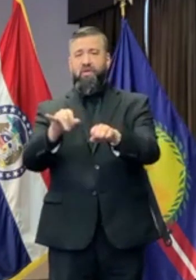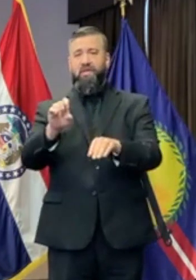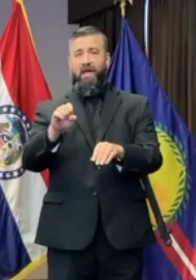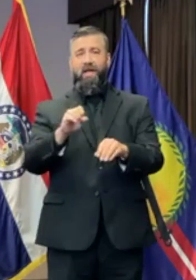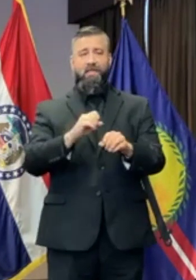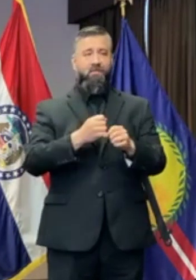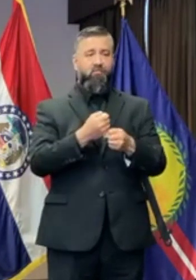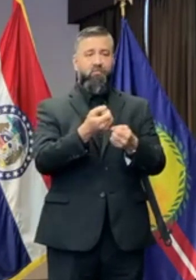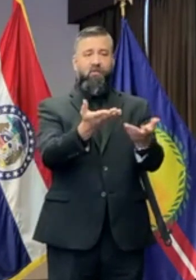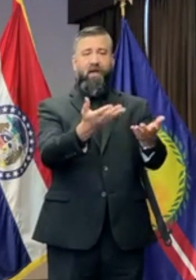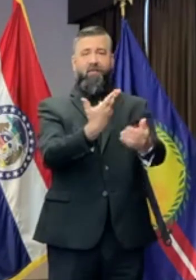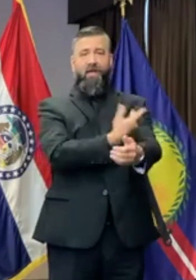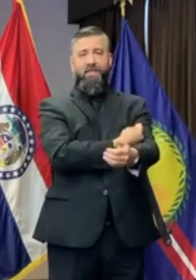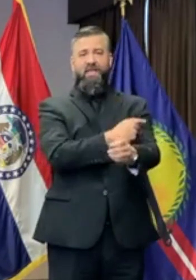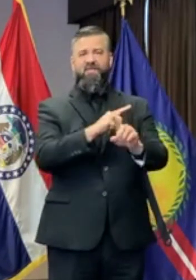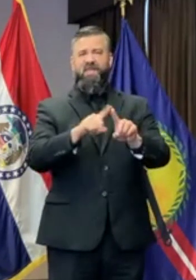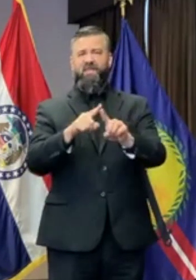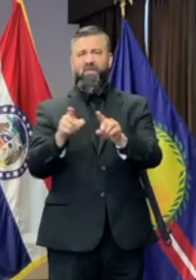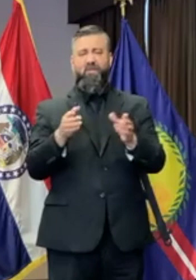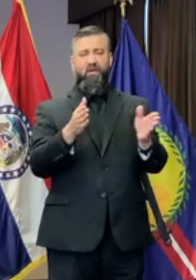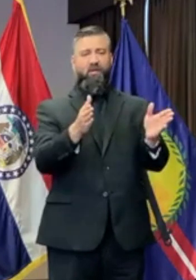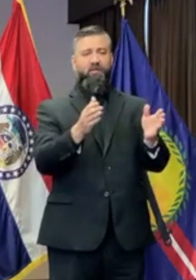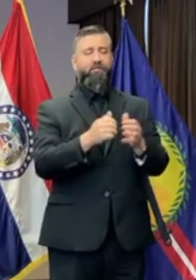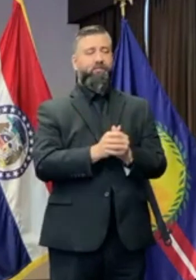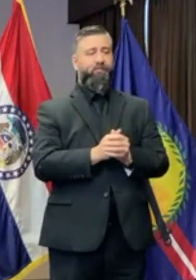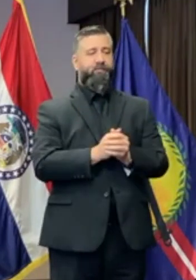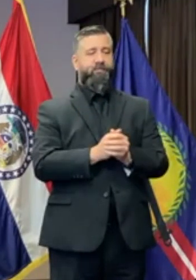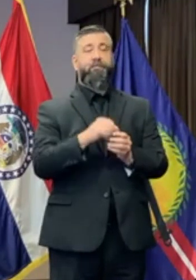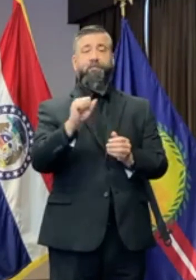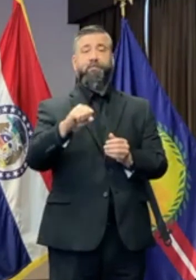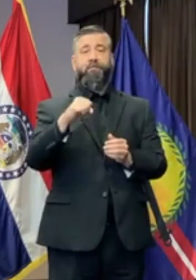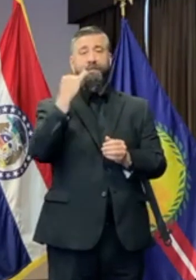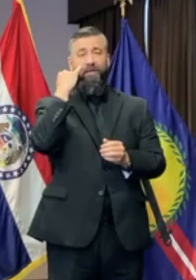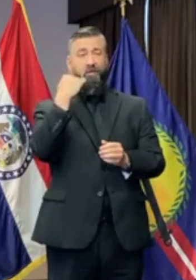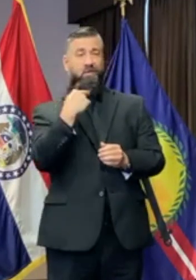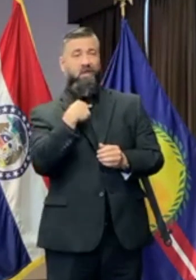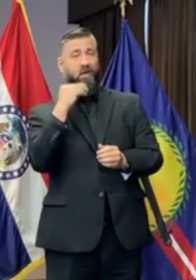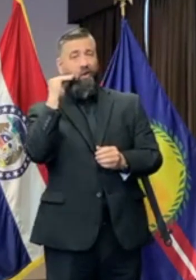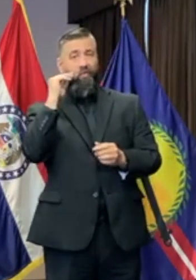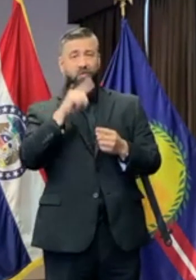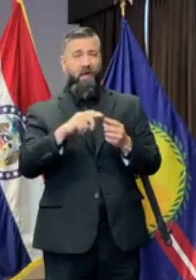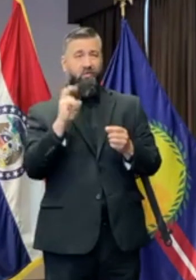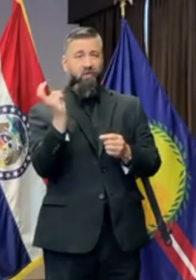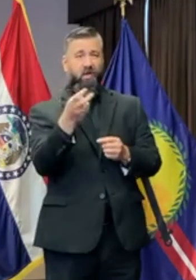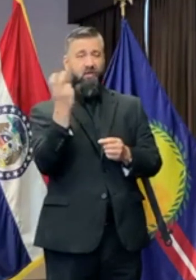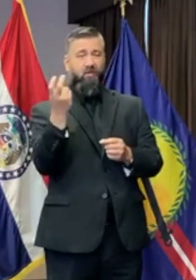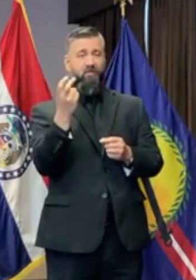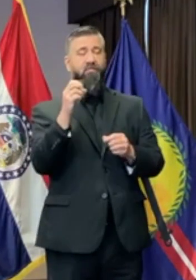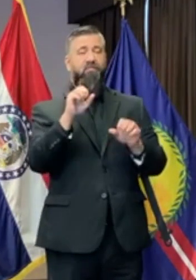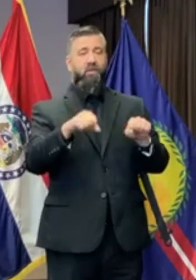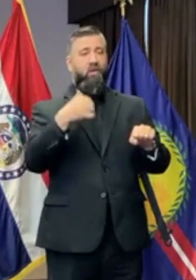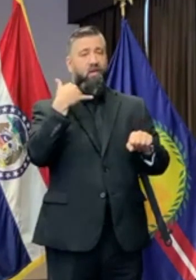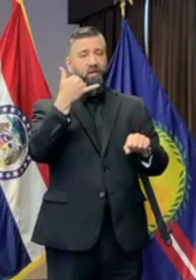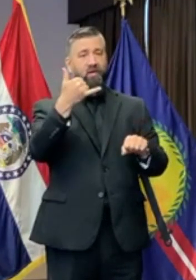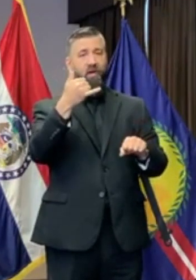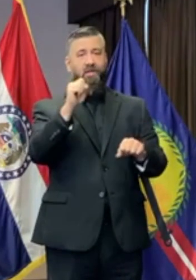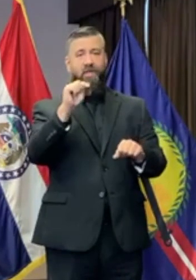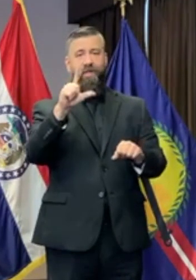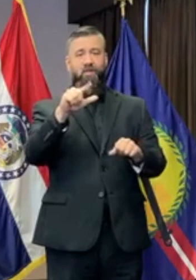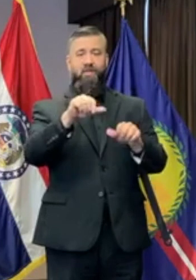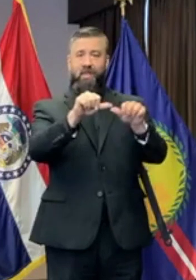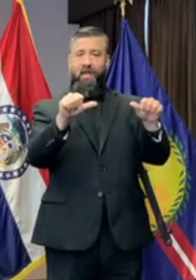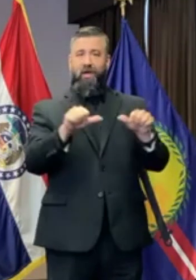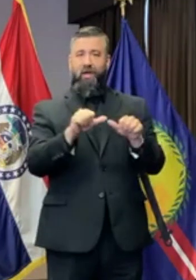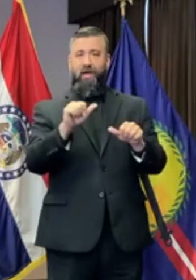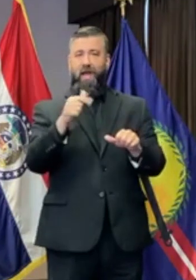way? So yes, as we talked about, if you are homebound, you can call the St. Louis Area Agency on Aging